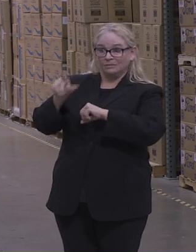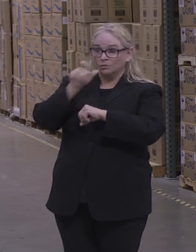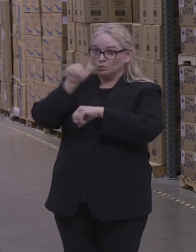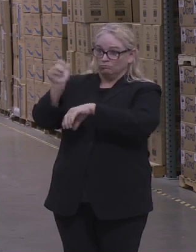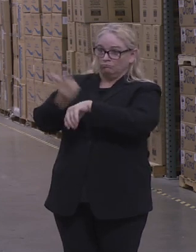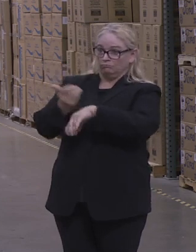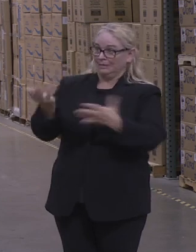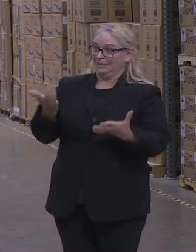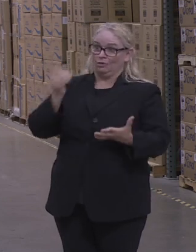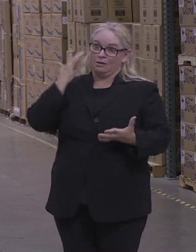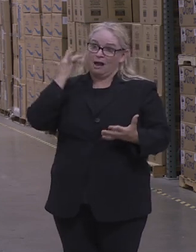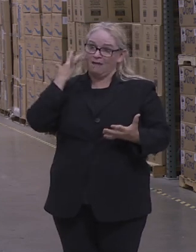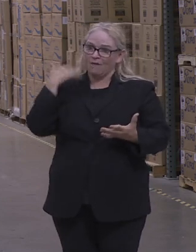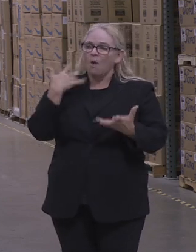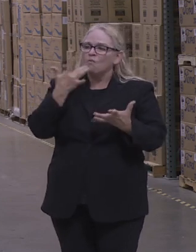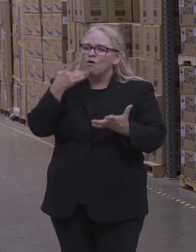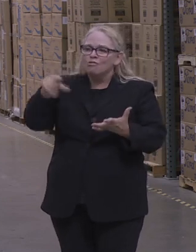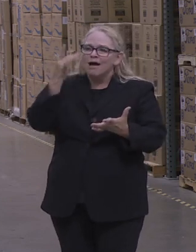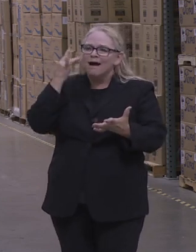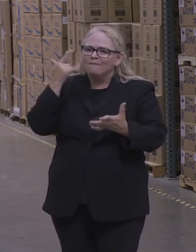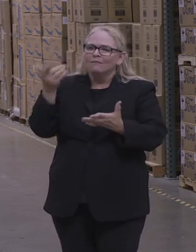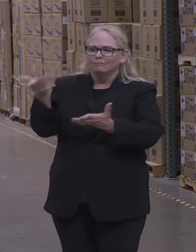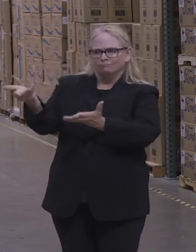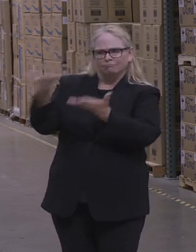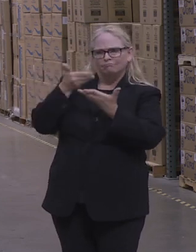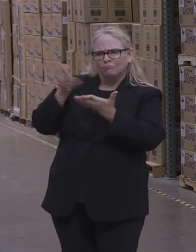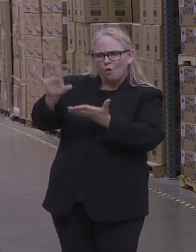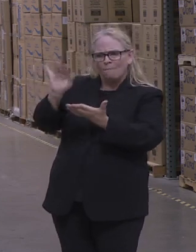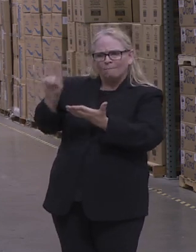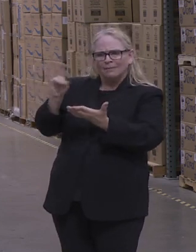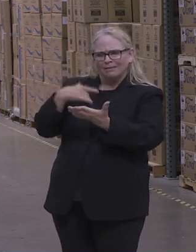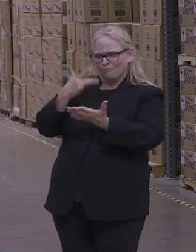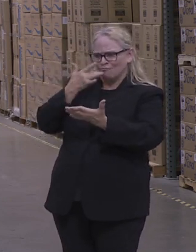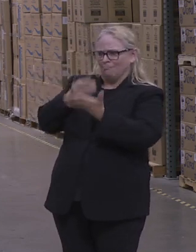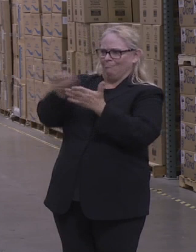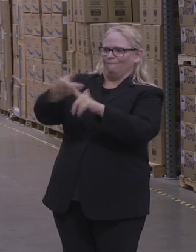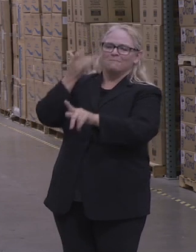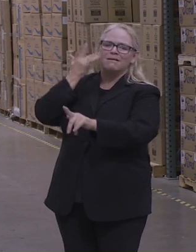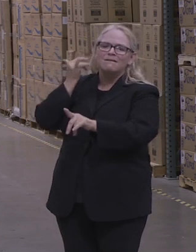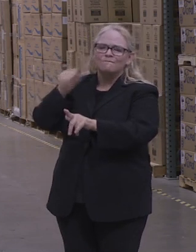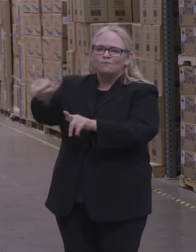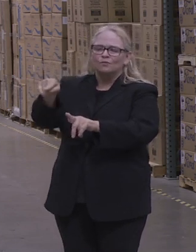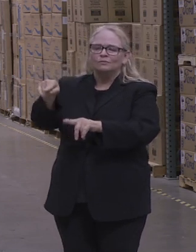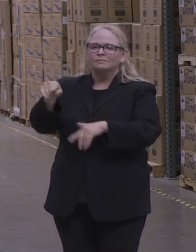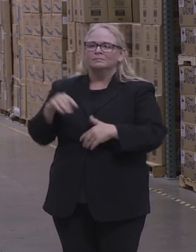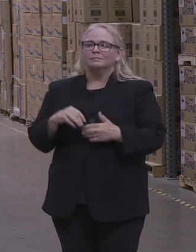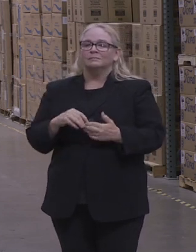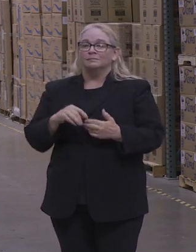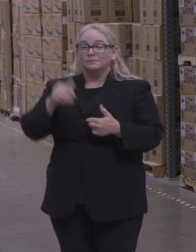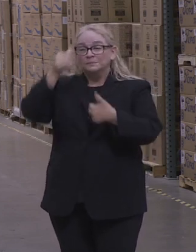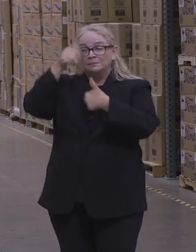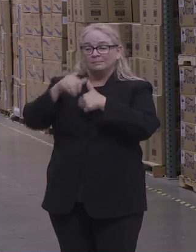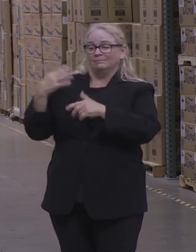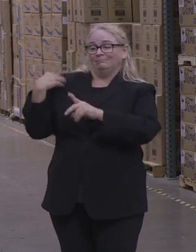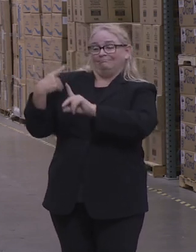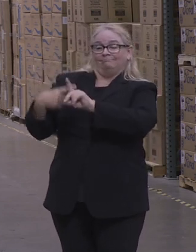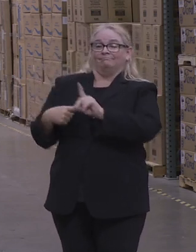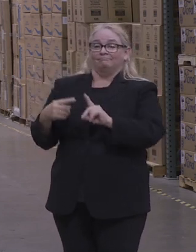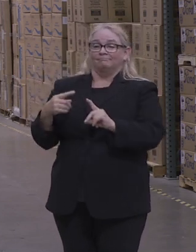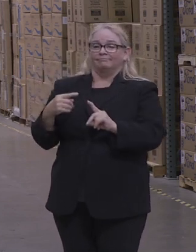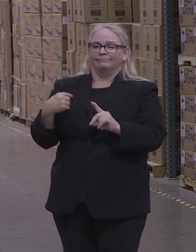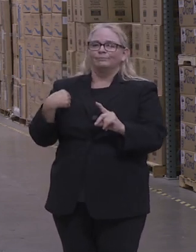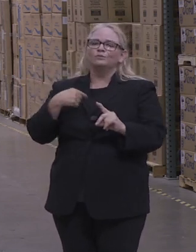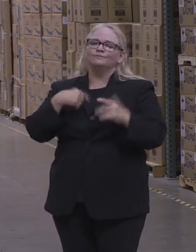may recall a few weeks back, I was at another facility here in the state of California announcing a